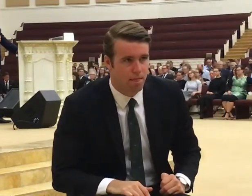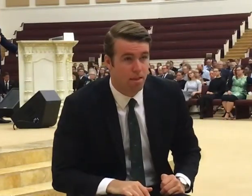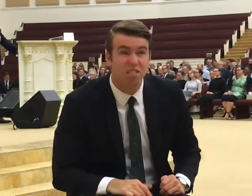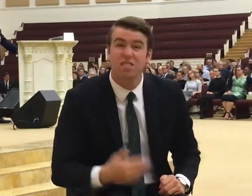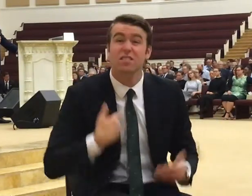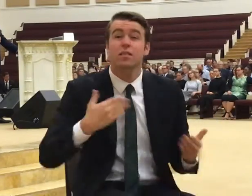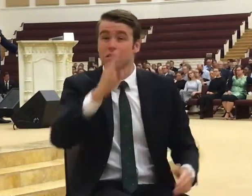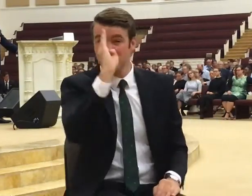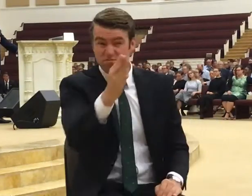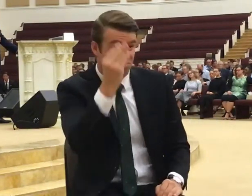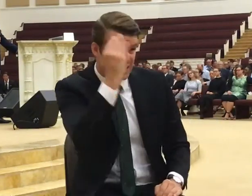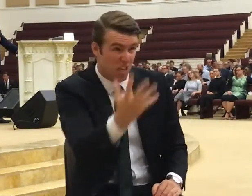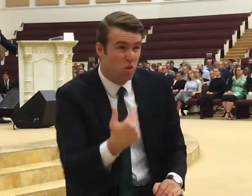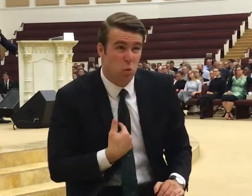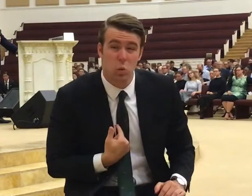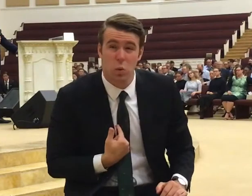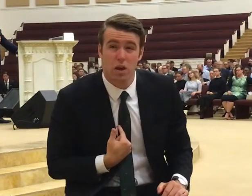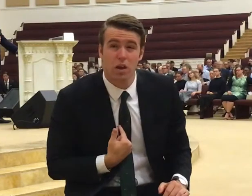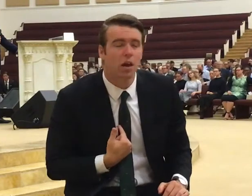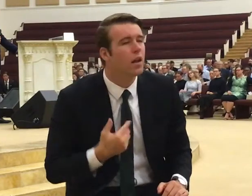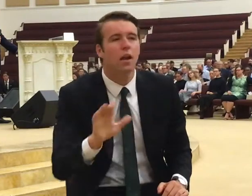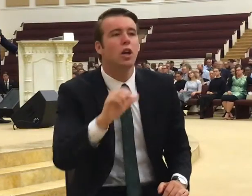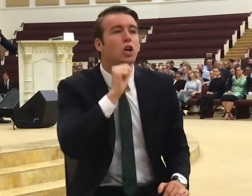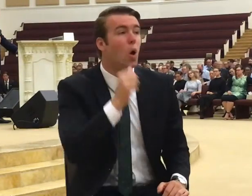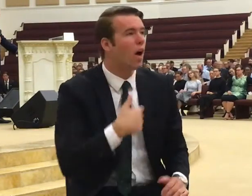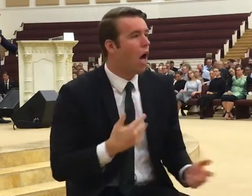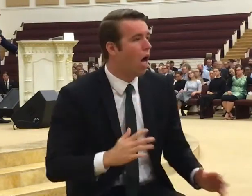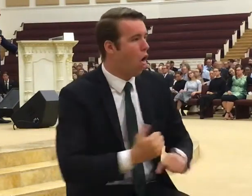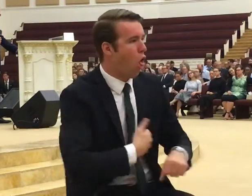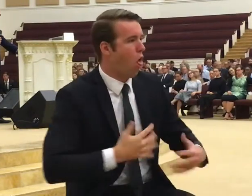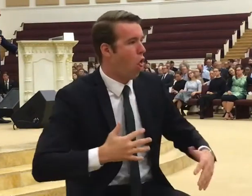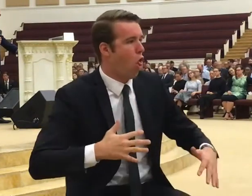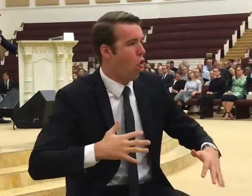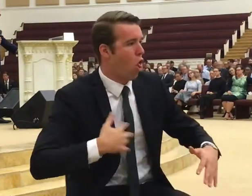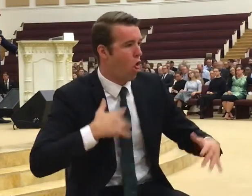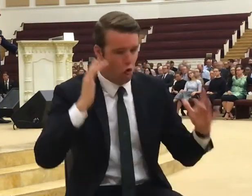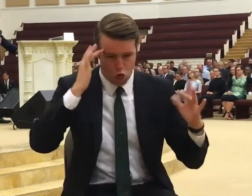Can I just tell you something? Don't be afraid of those accusations.